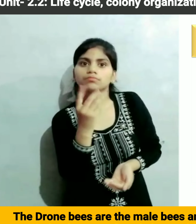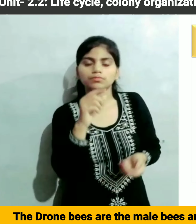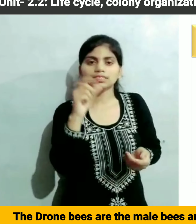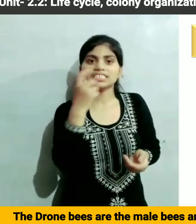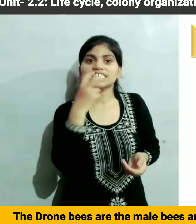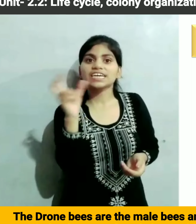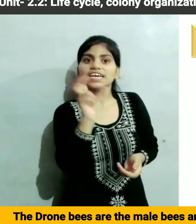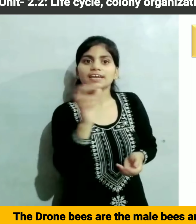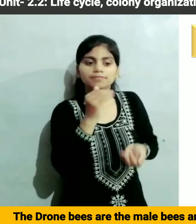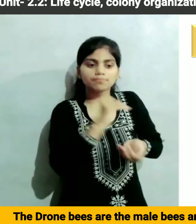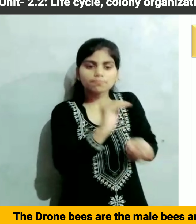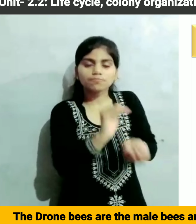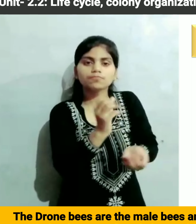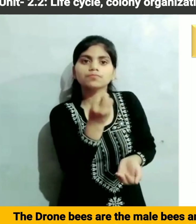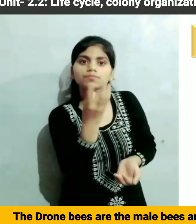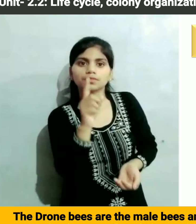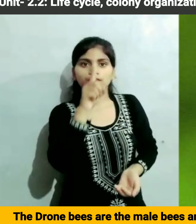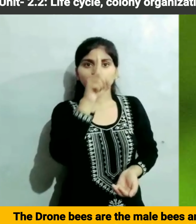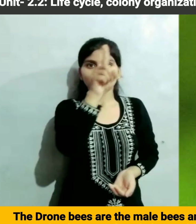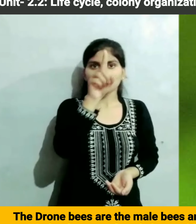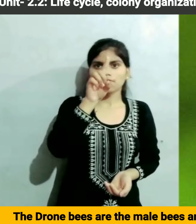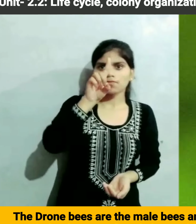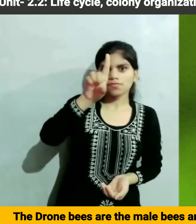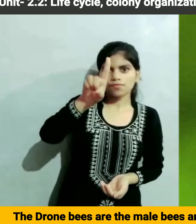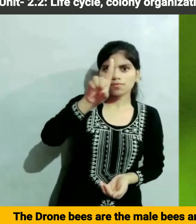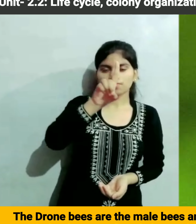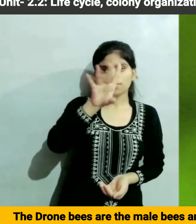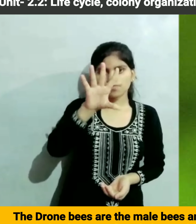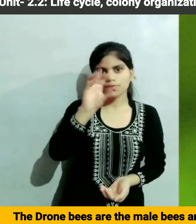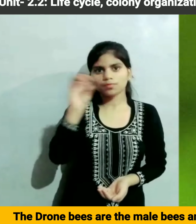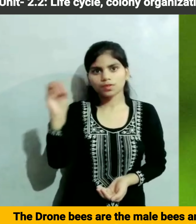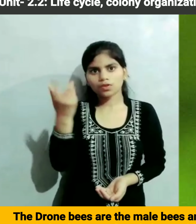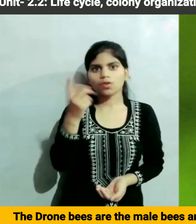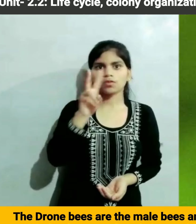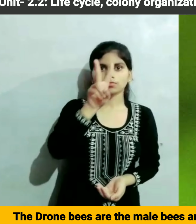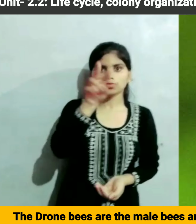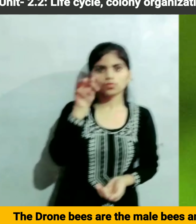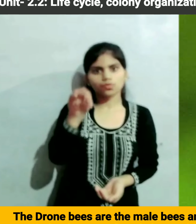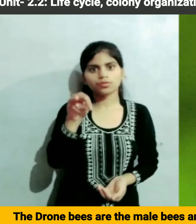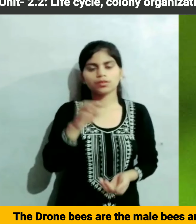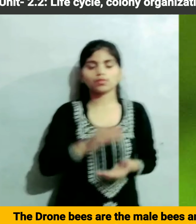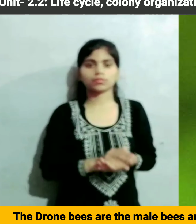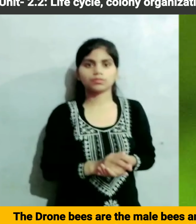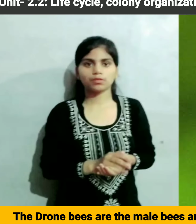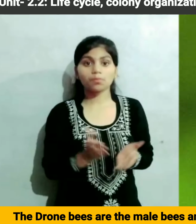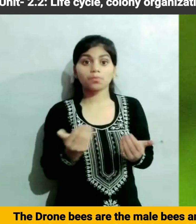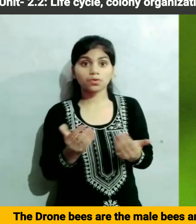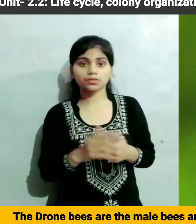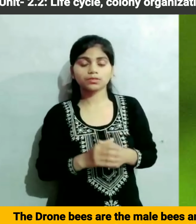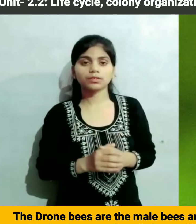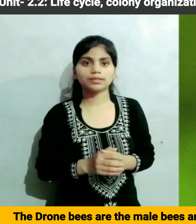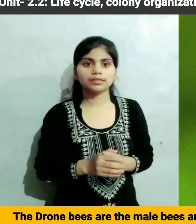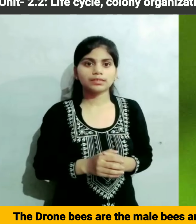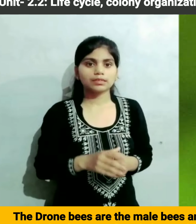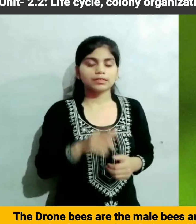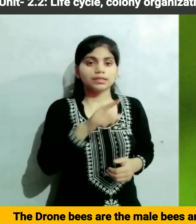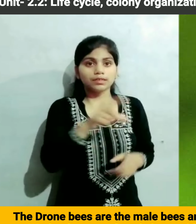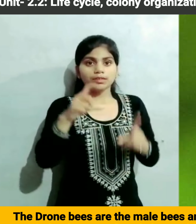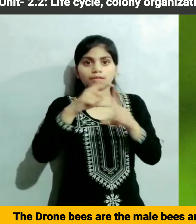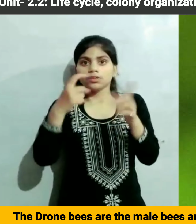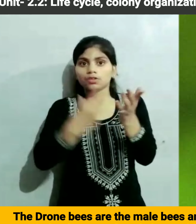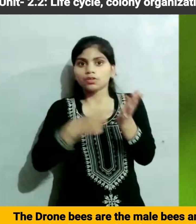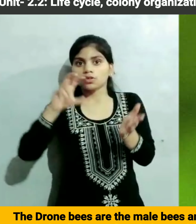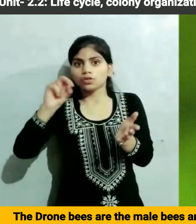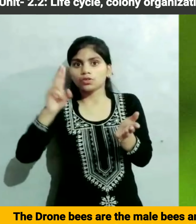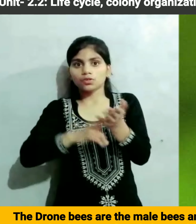The drone bees are the male bees and their only function is to mate with virgin